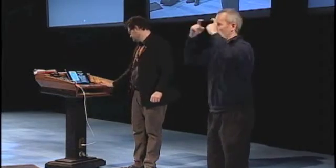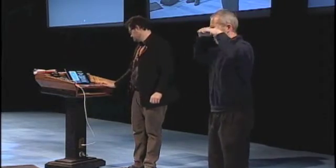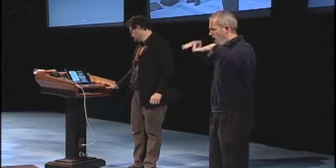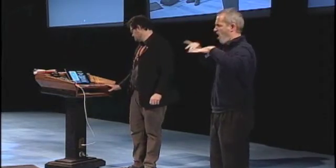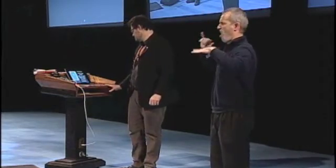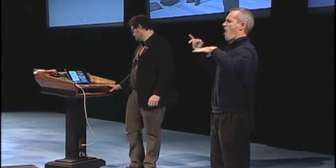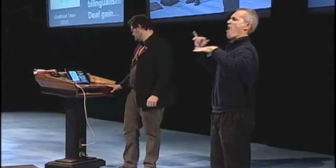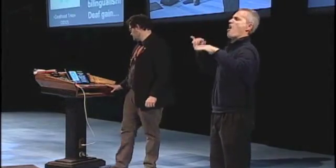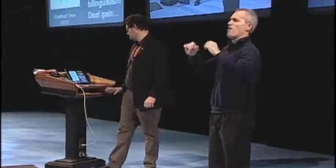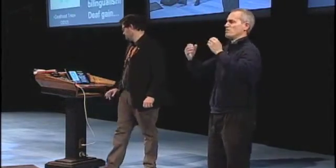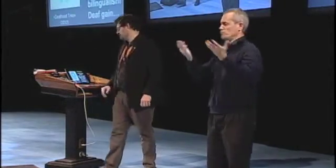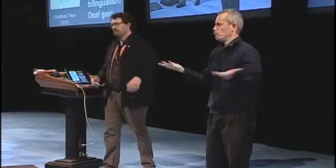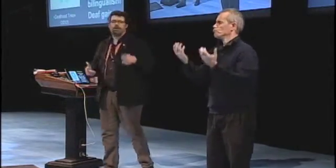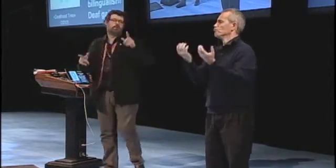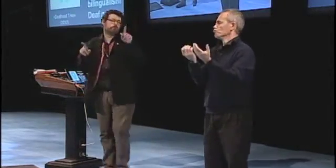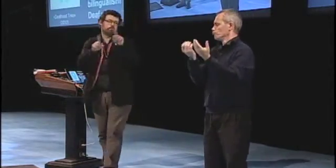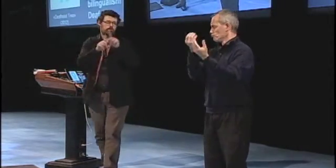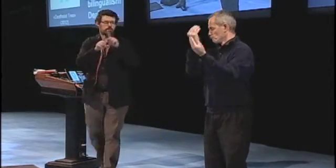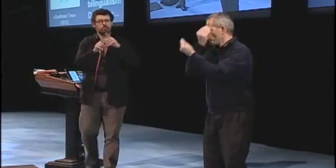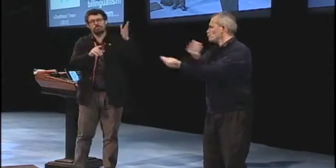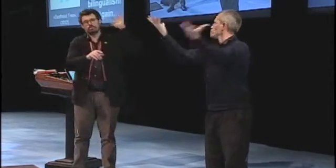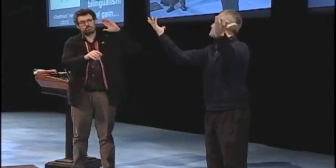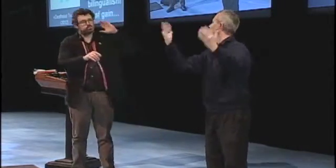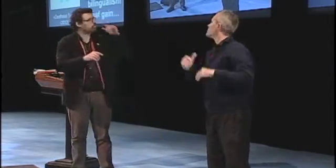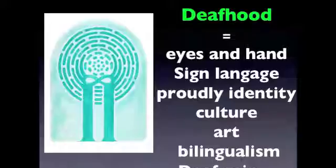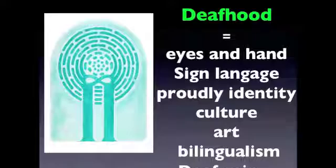I wanted it to be in a building where many people pass through